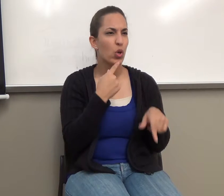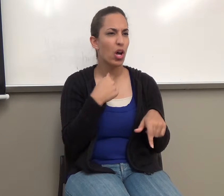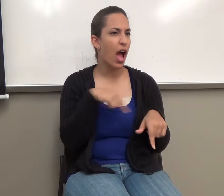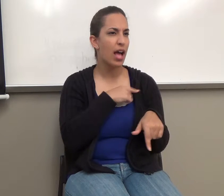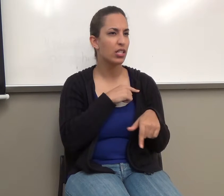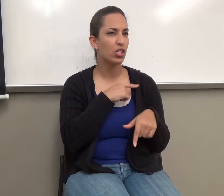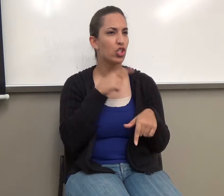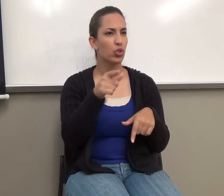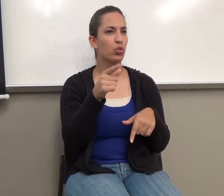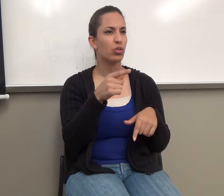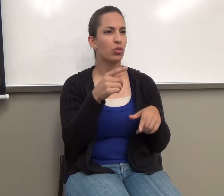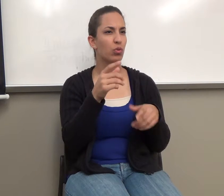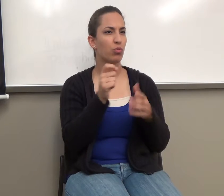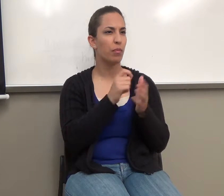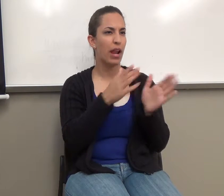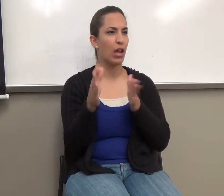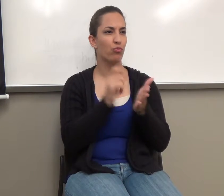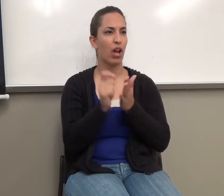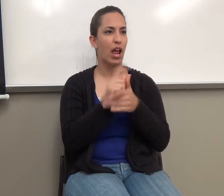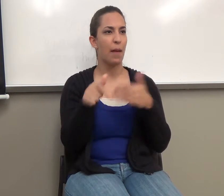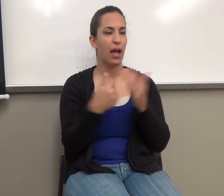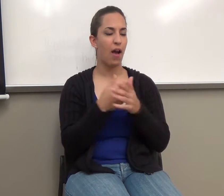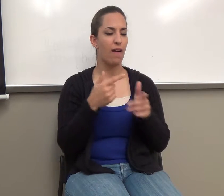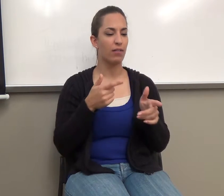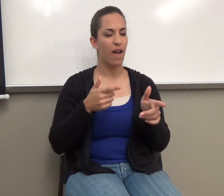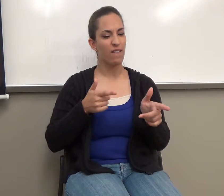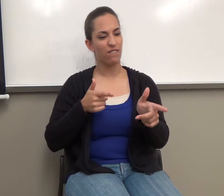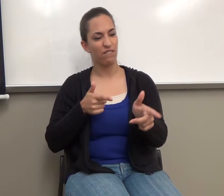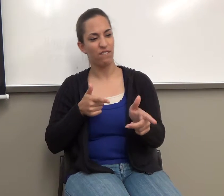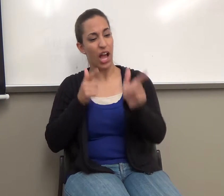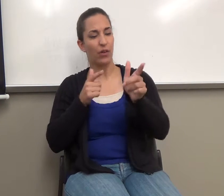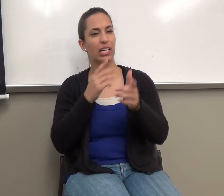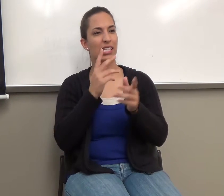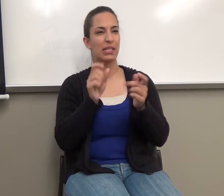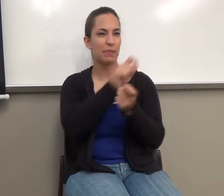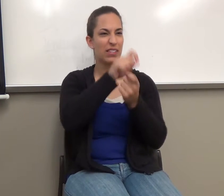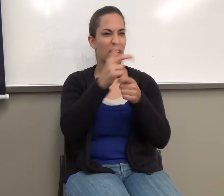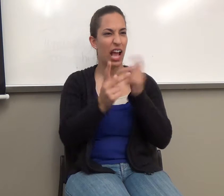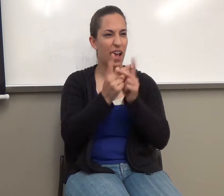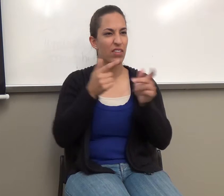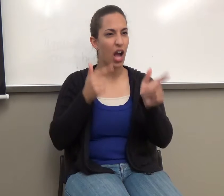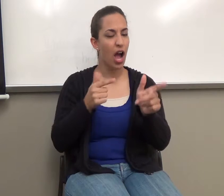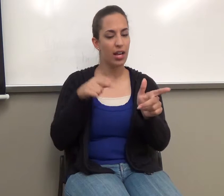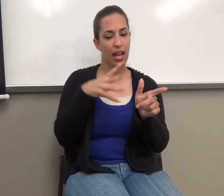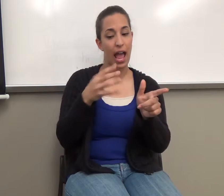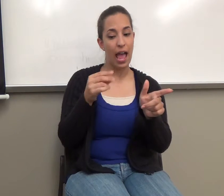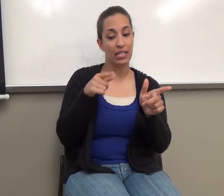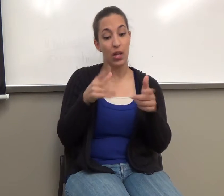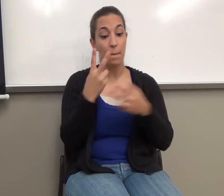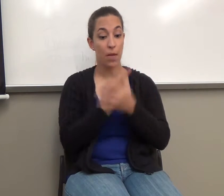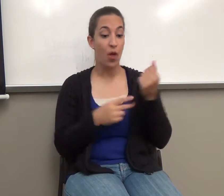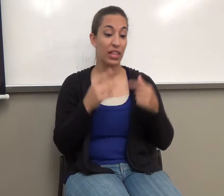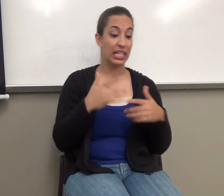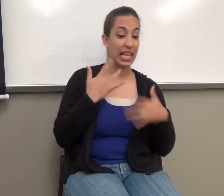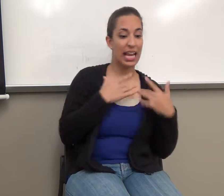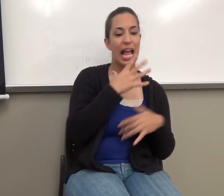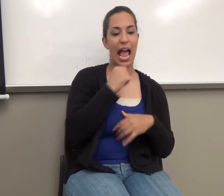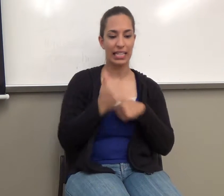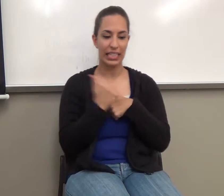of gun, and how that was both exciting and dangerous, so you had to use safety. what he's